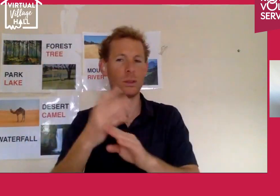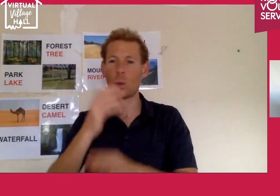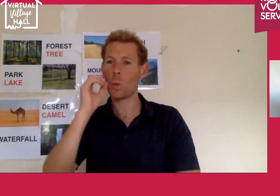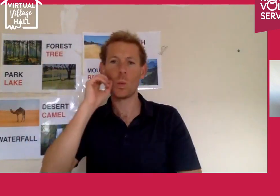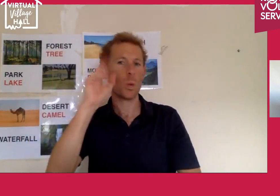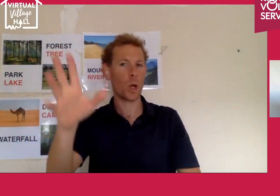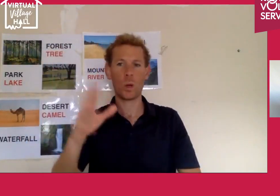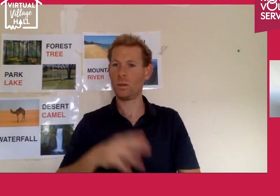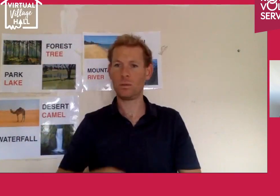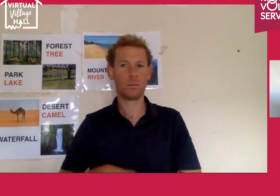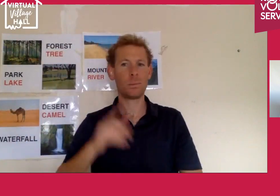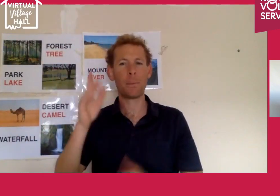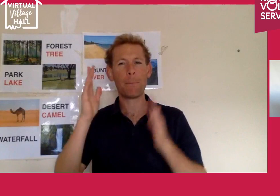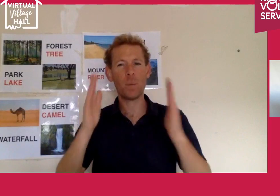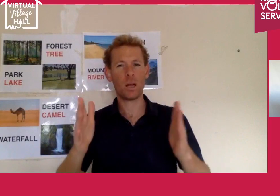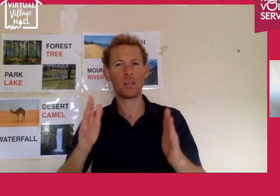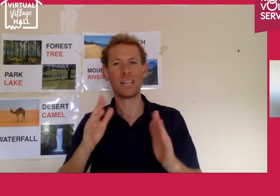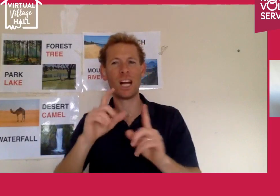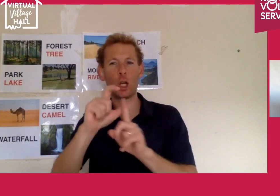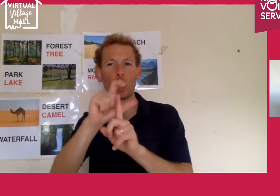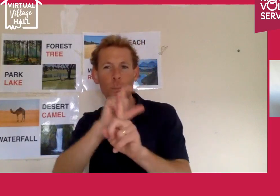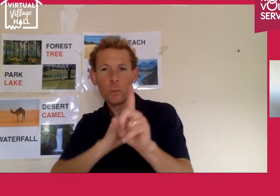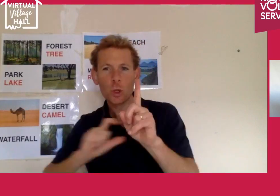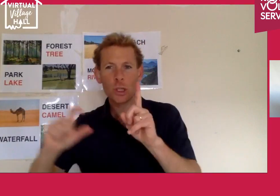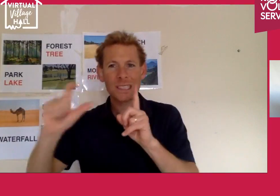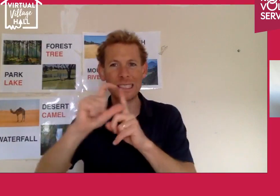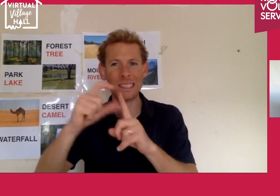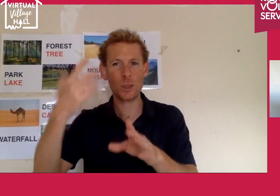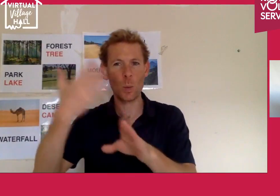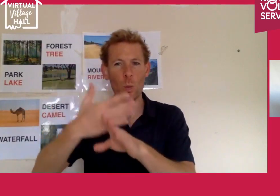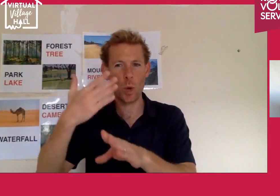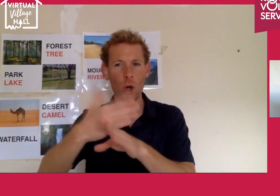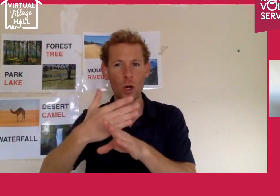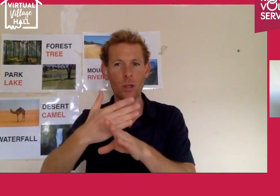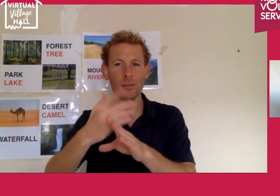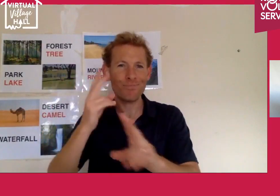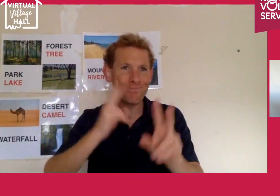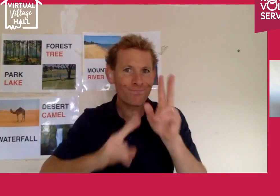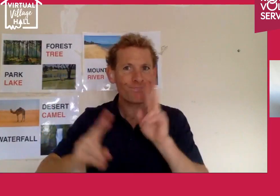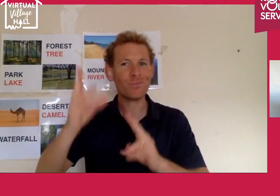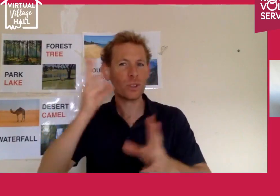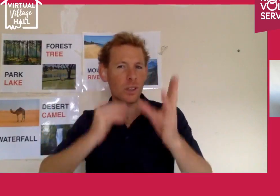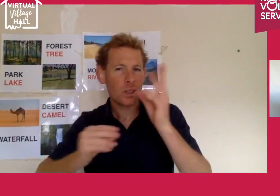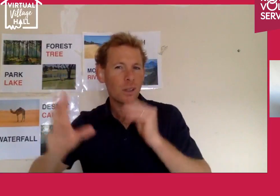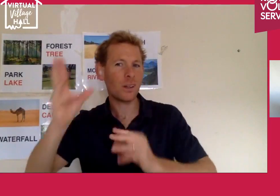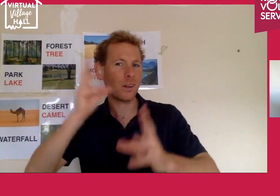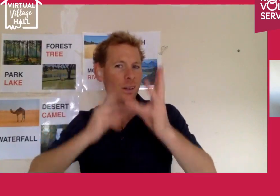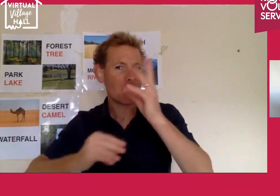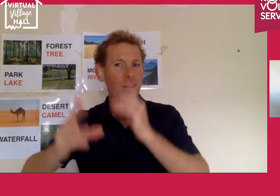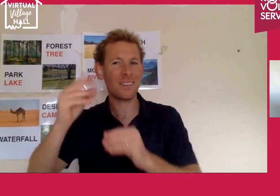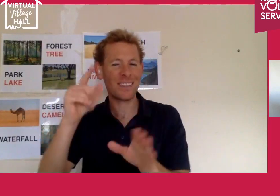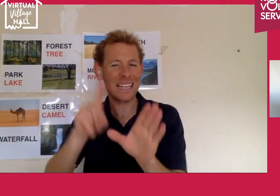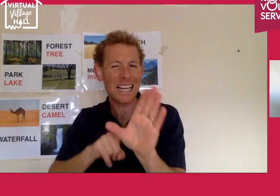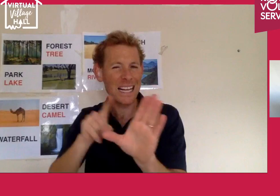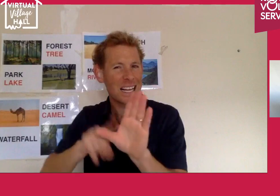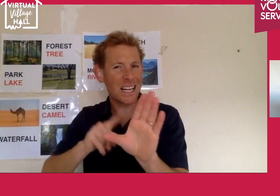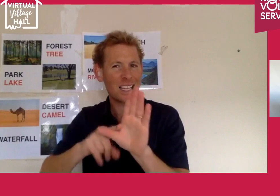they don't get booked by the court. That, you know, what they tend to do is they work first of all in the community, and they gain